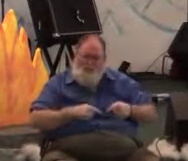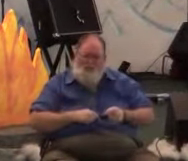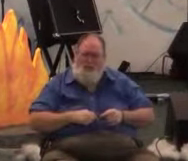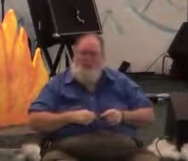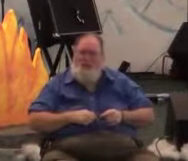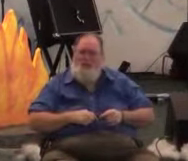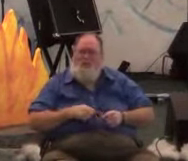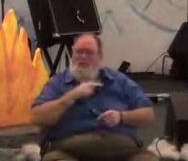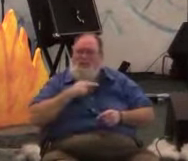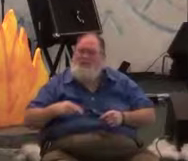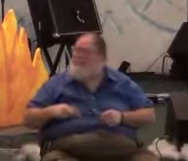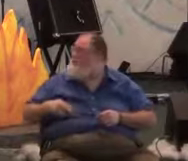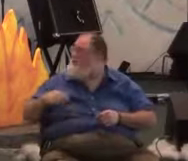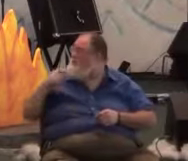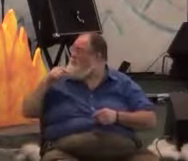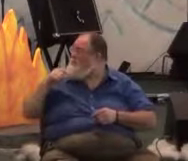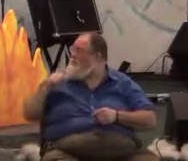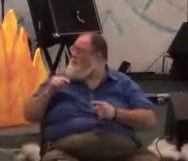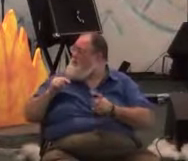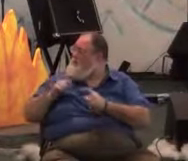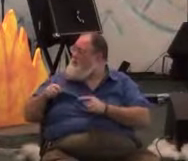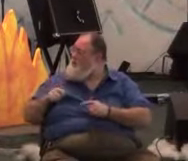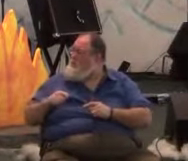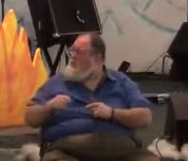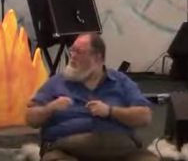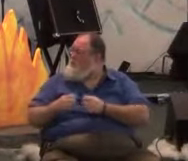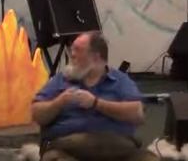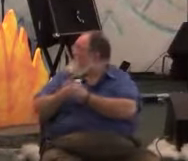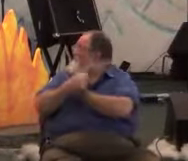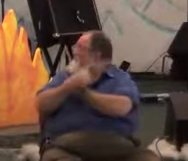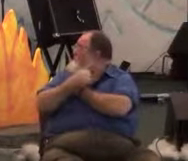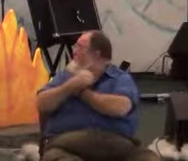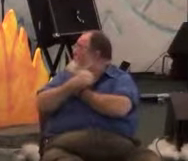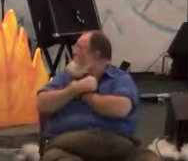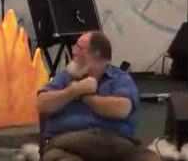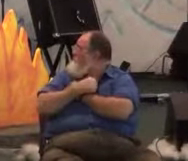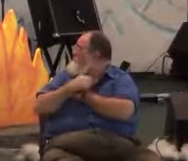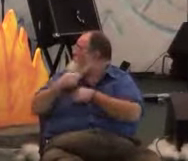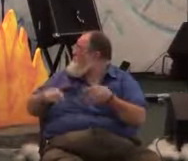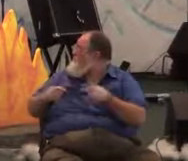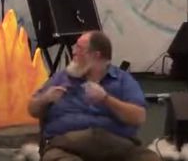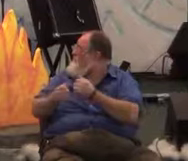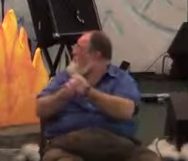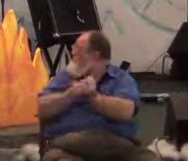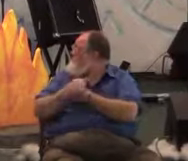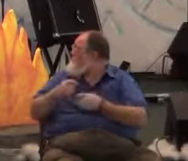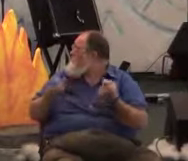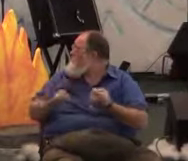It says, he who loves the quarrel loves sin. He who builds a high gate invites